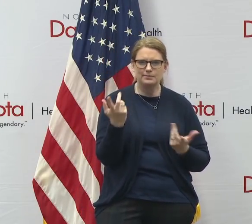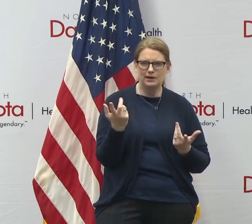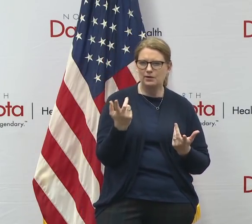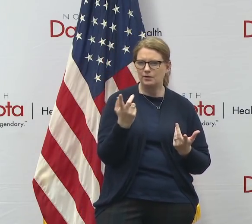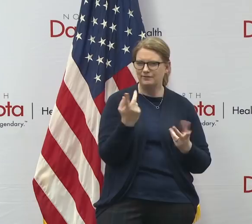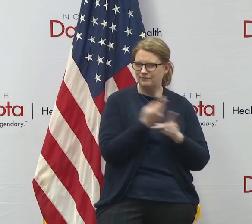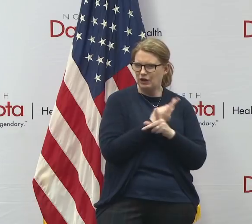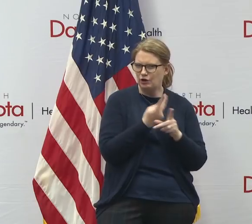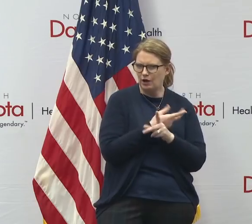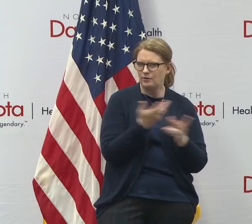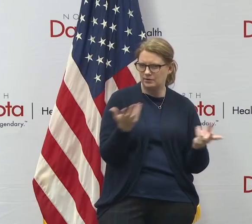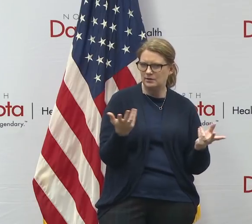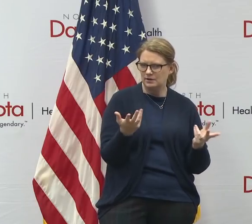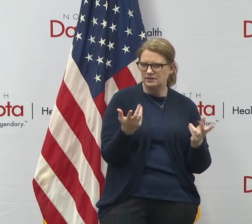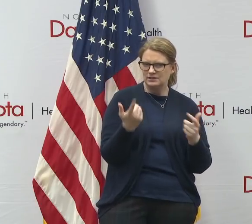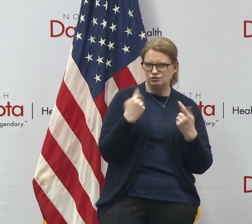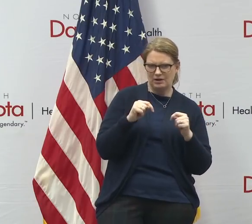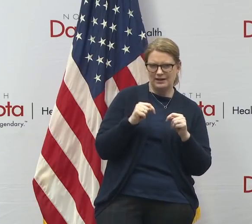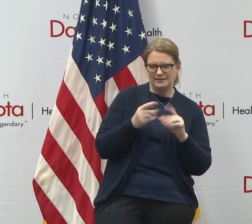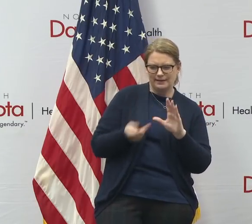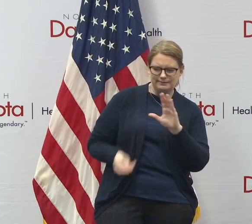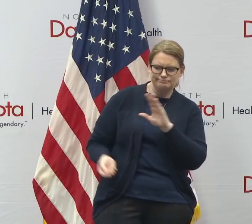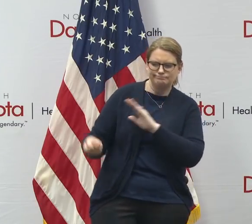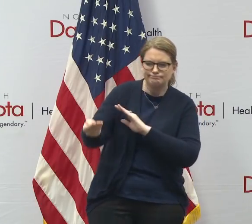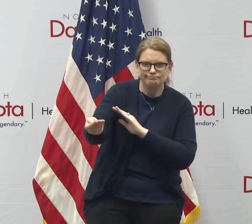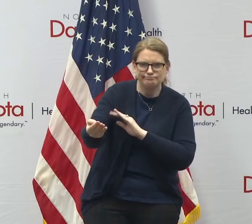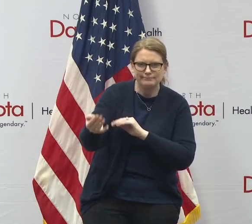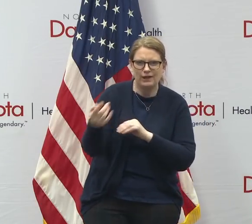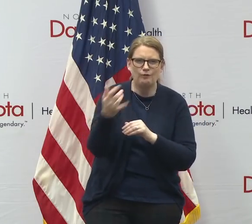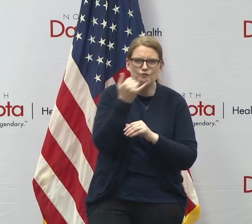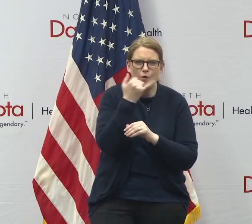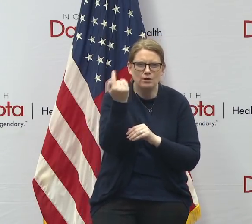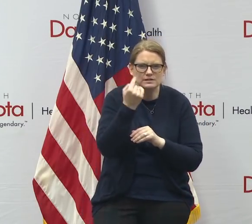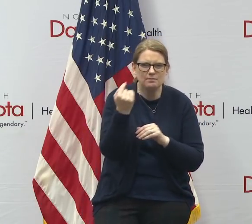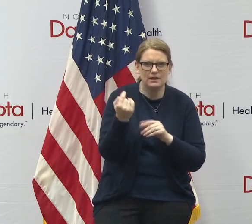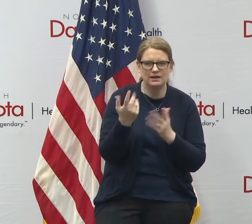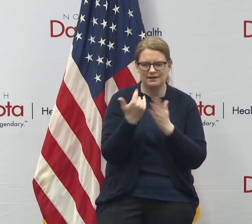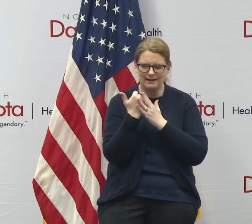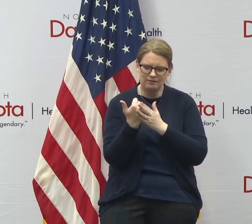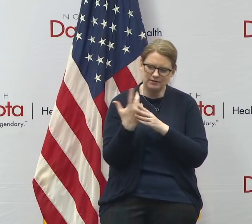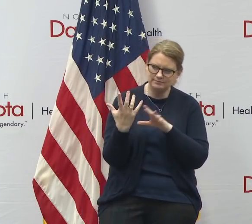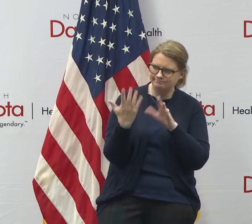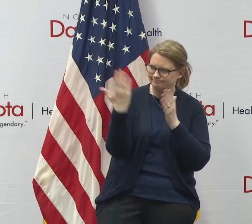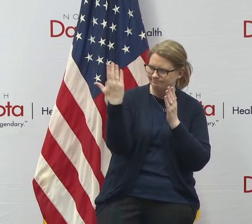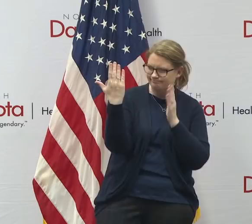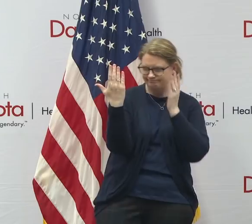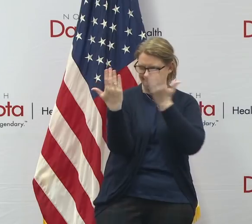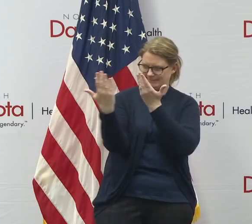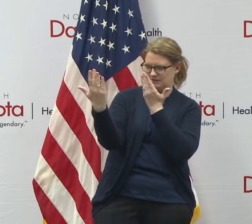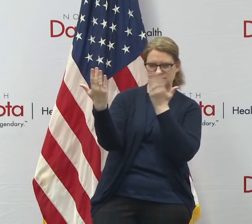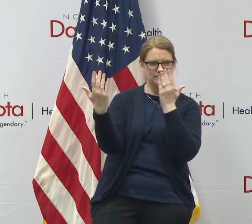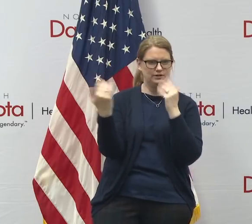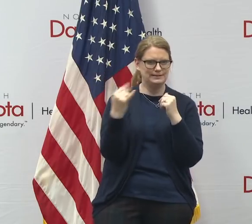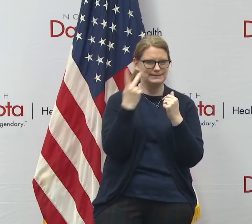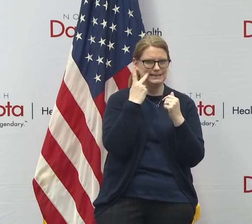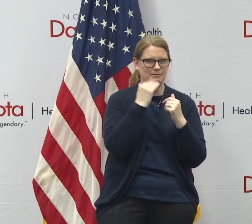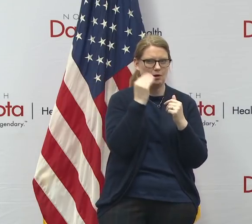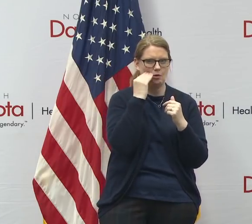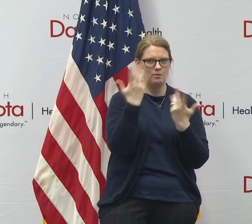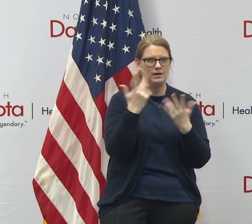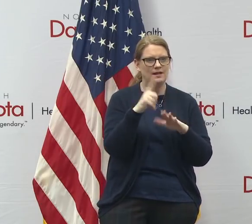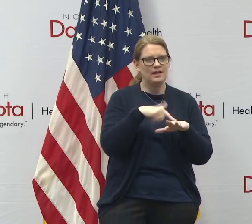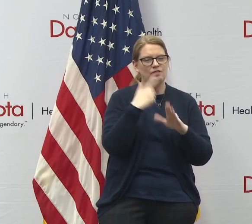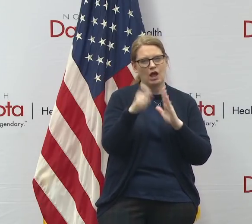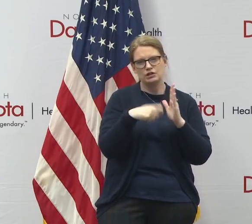to get that device into those facilities. And I know that our great long-term